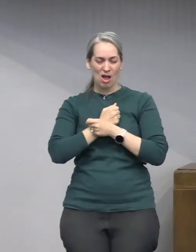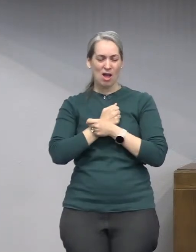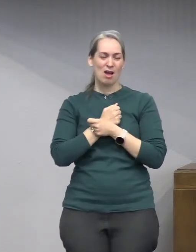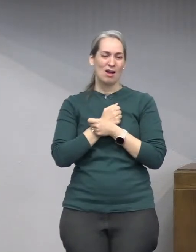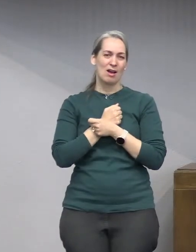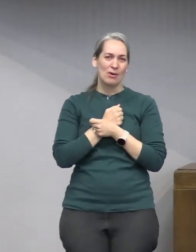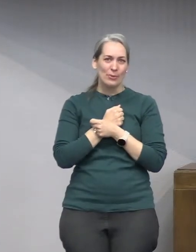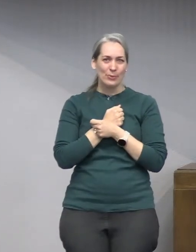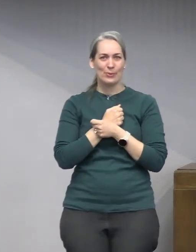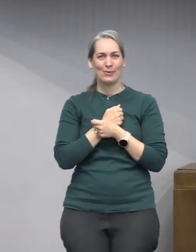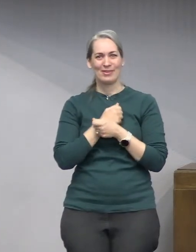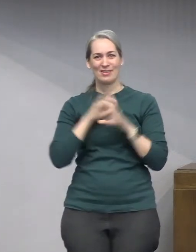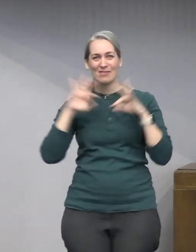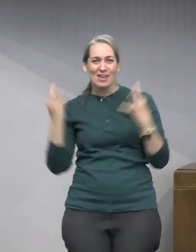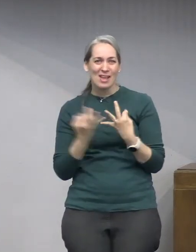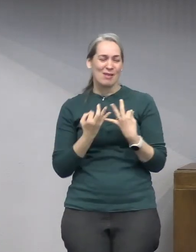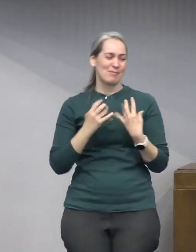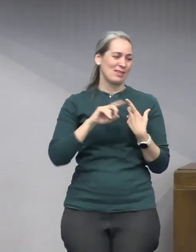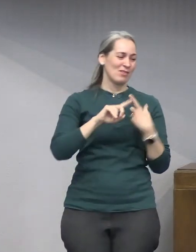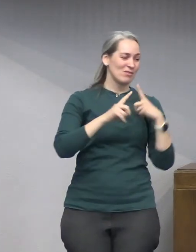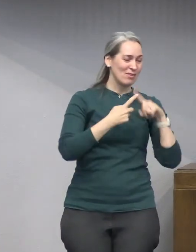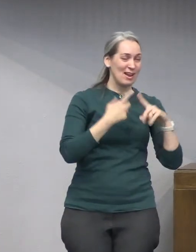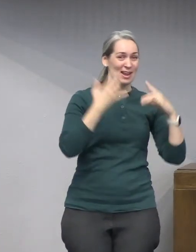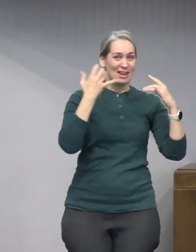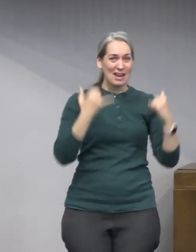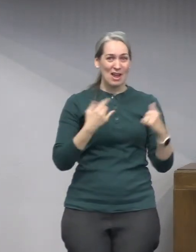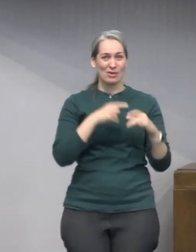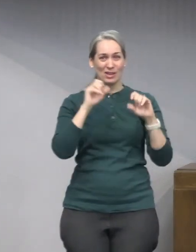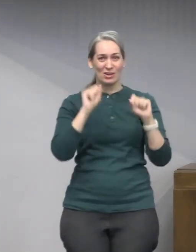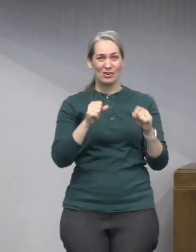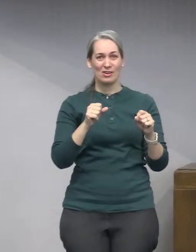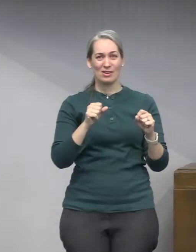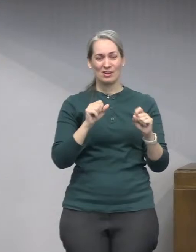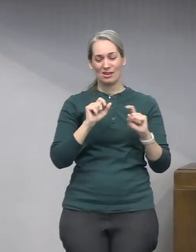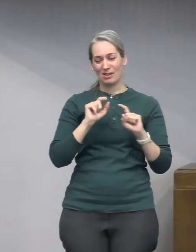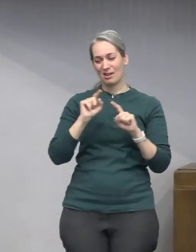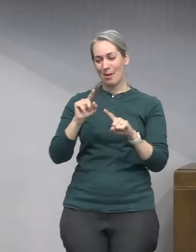friends. In short, he could now come home.